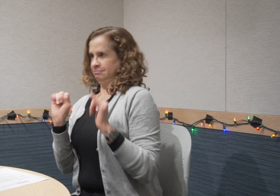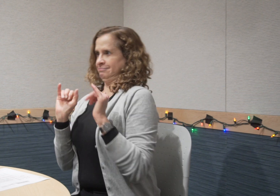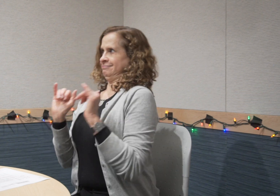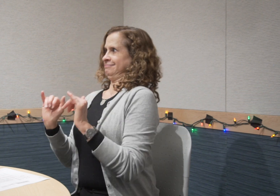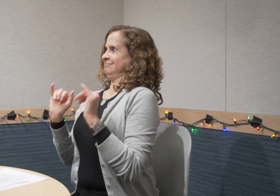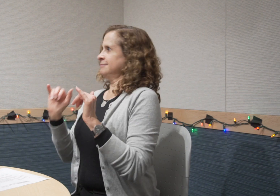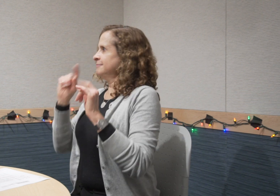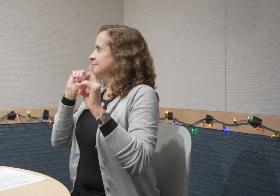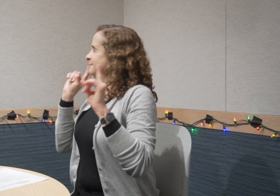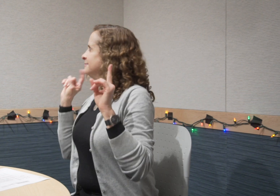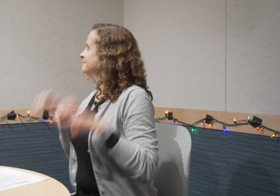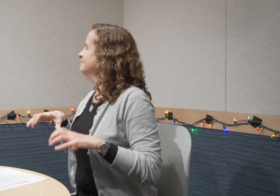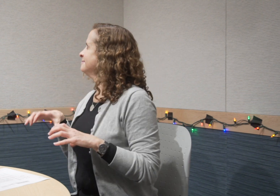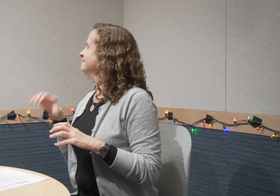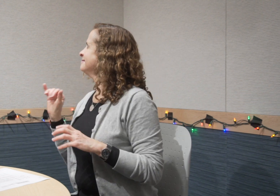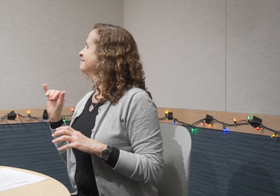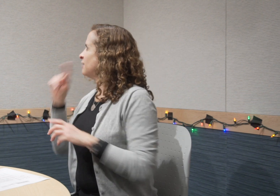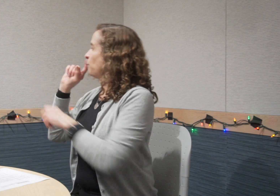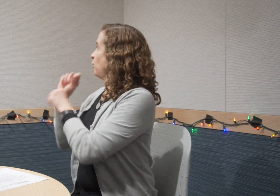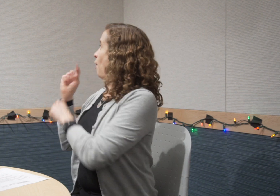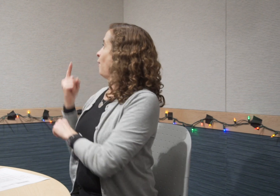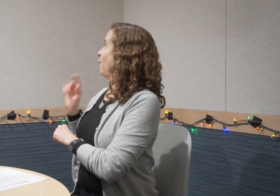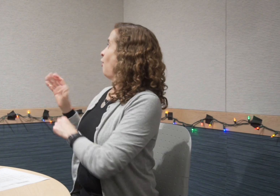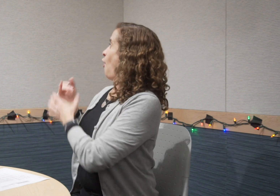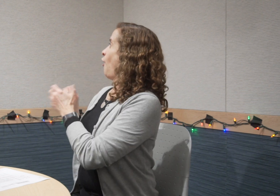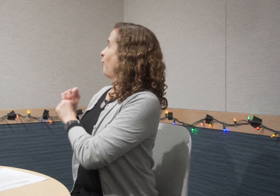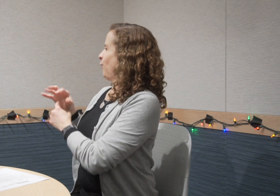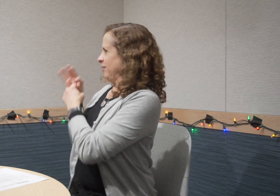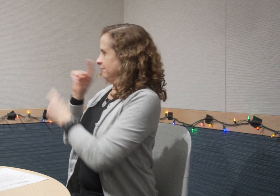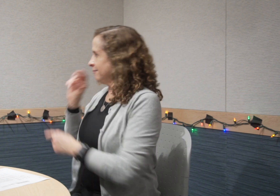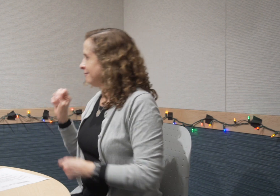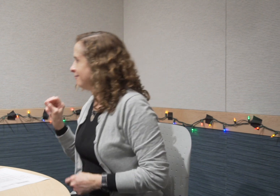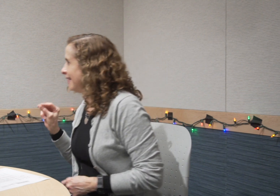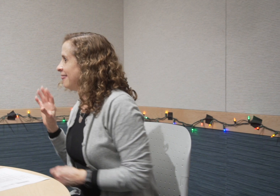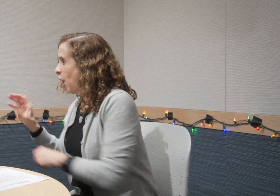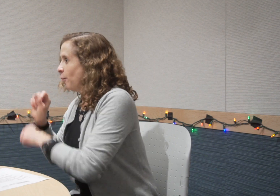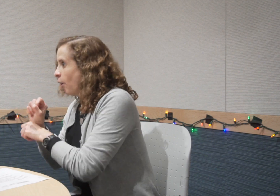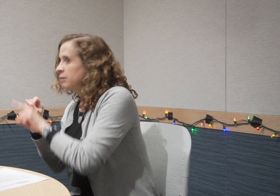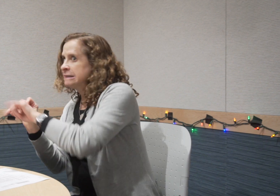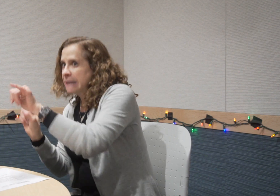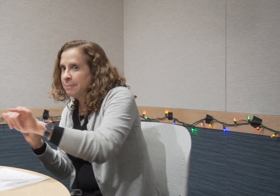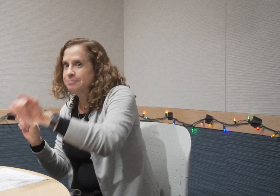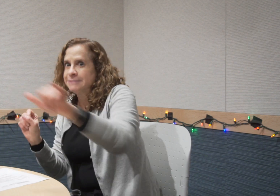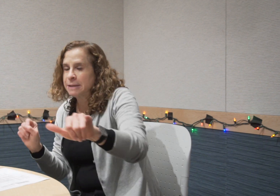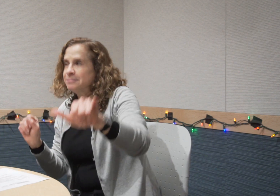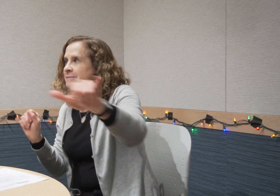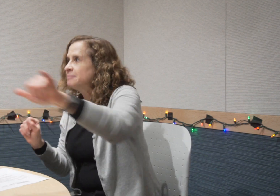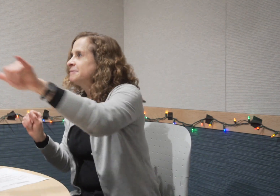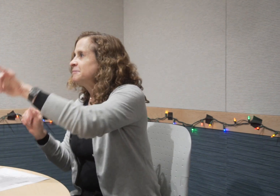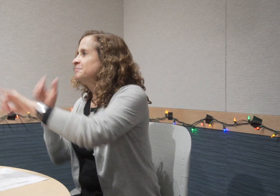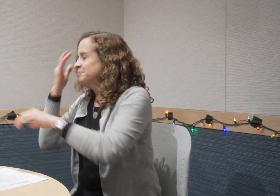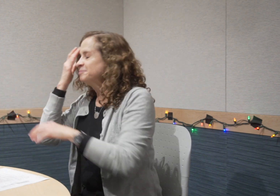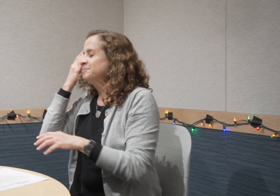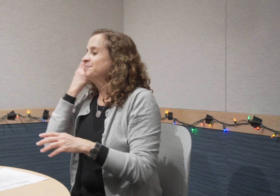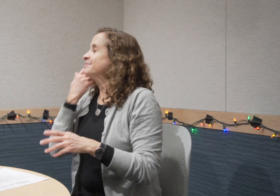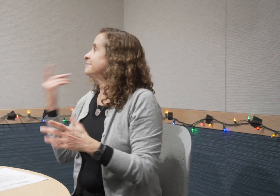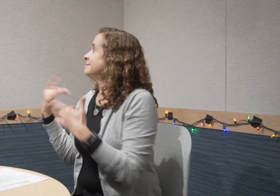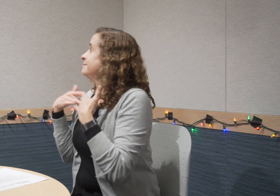work together, there's a theme here. It's amazing. I mean, it's like their work, and there's themes that are cropping